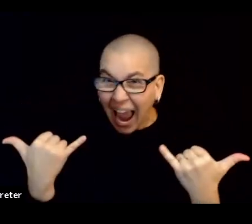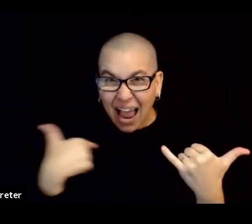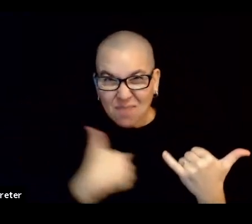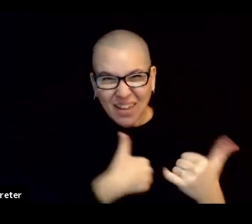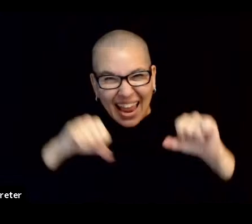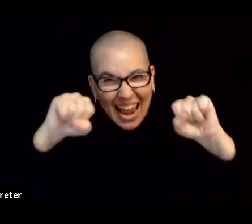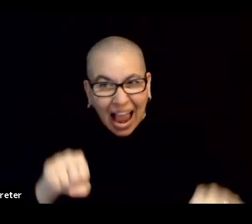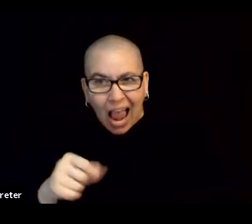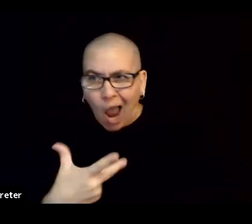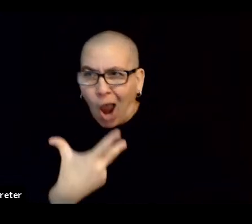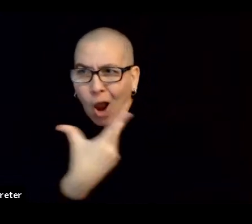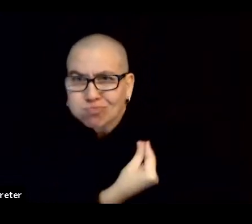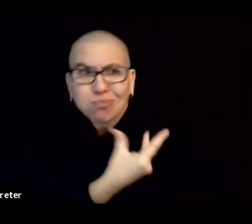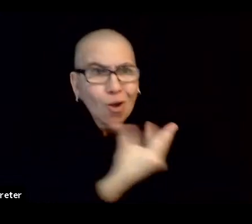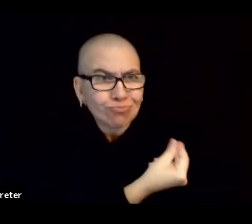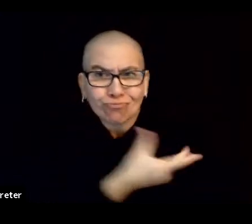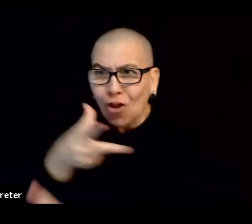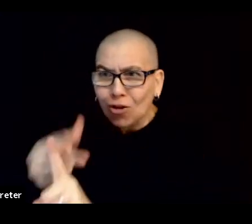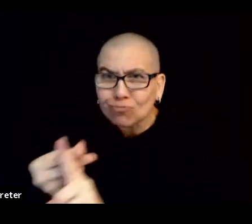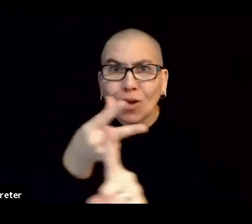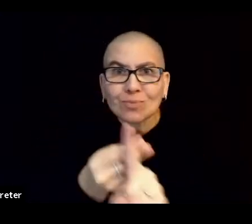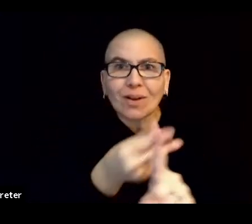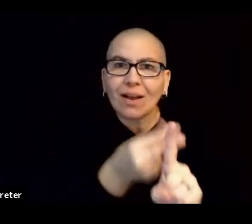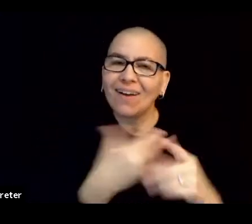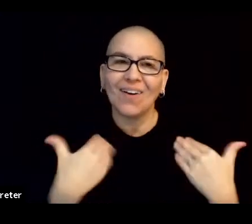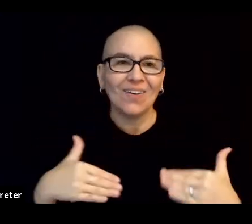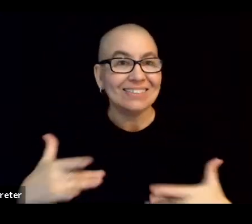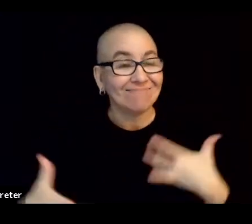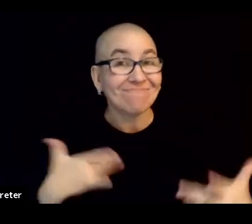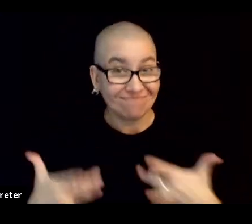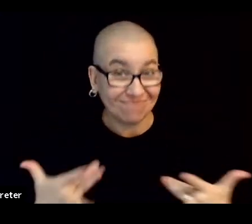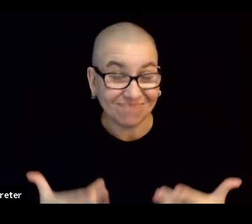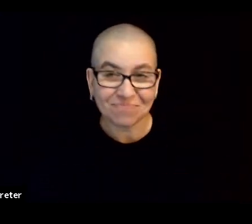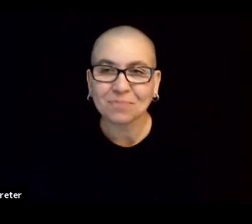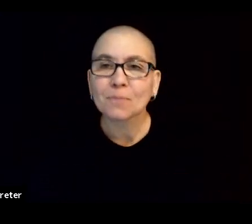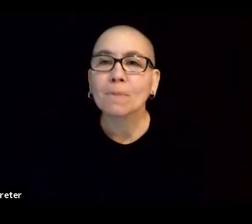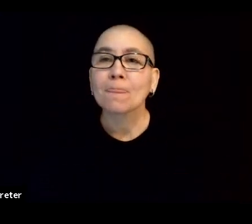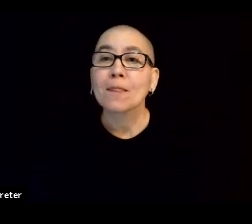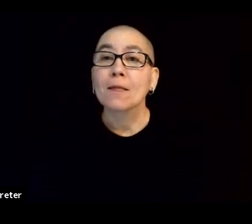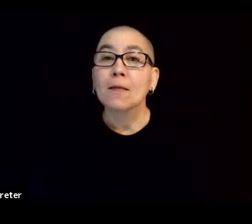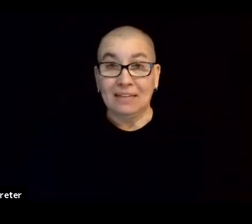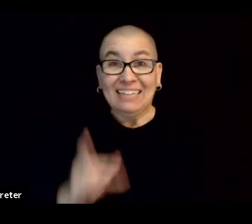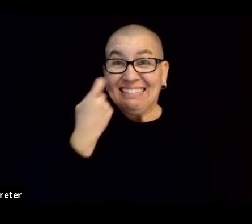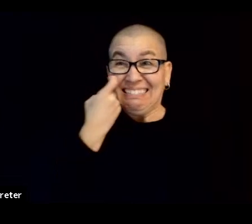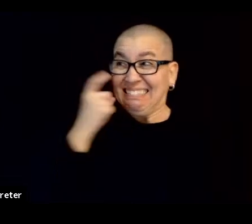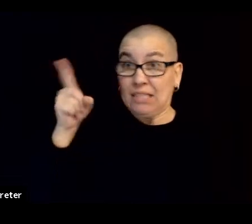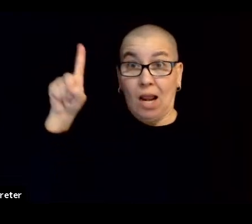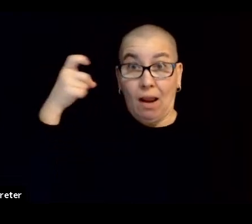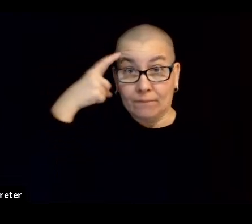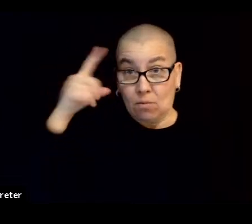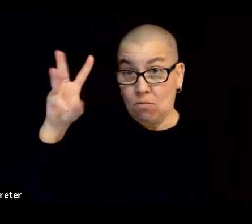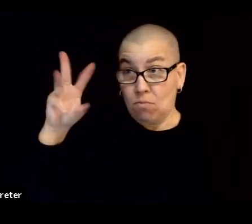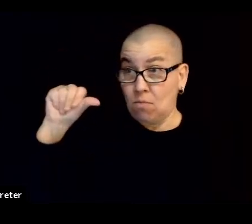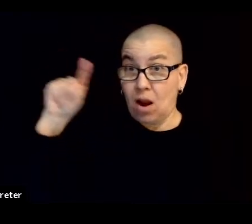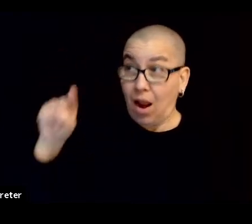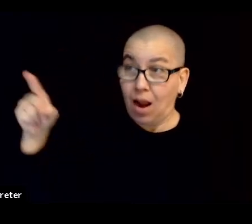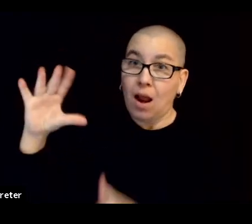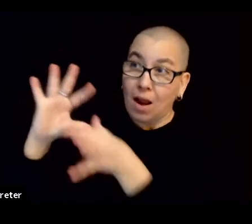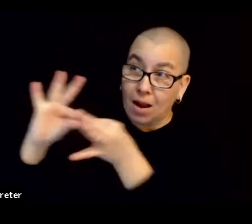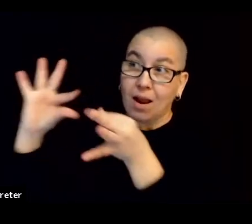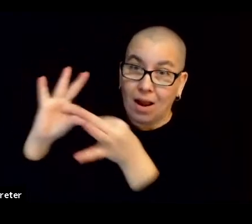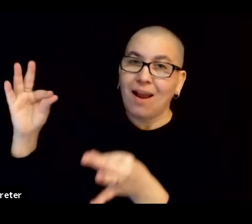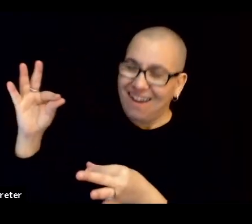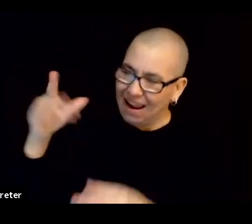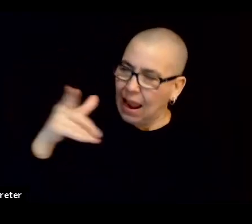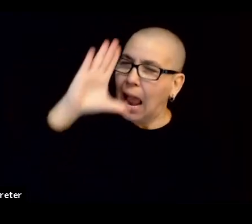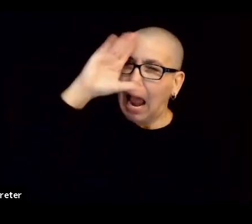our people. And as he said, also, we're all tired. We're beyond tired of this pandemic and the many